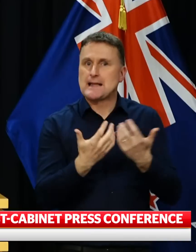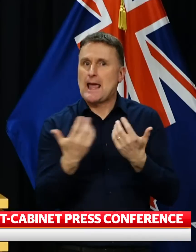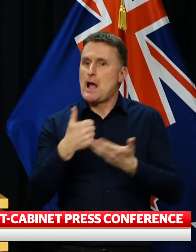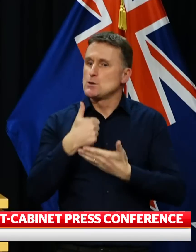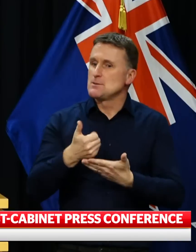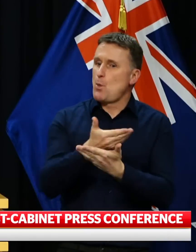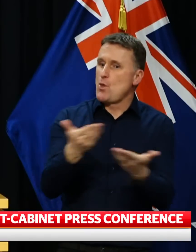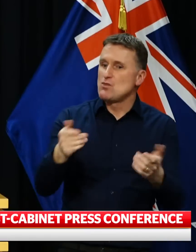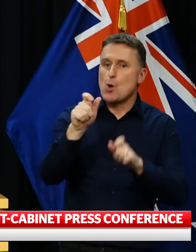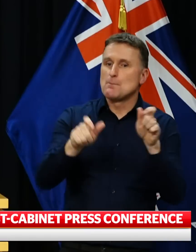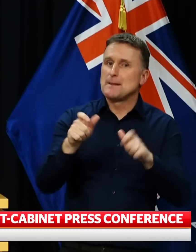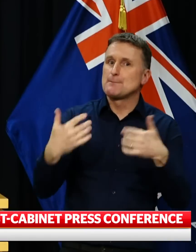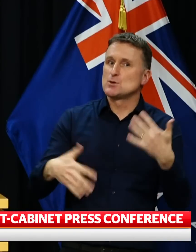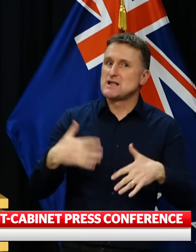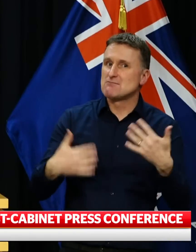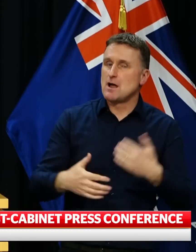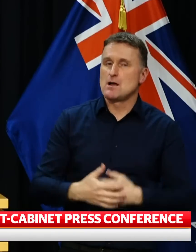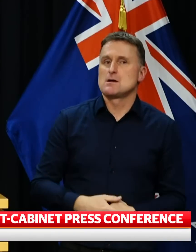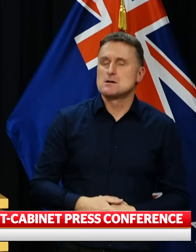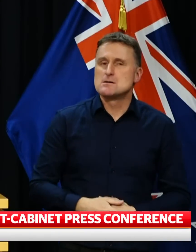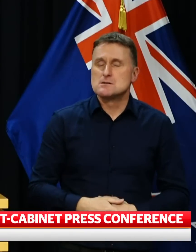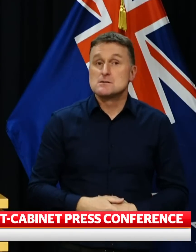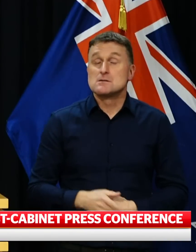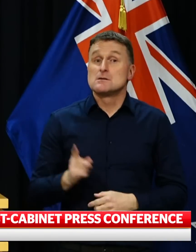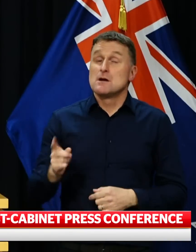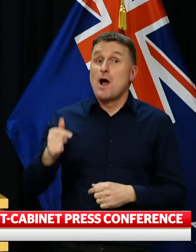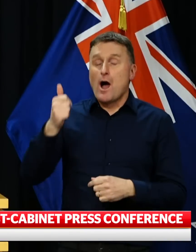to that sort of thing?